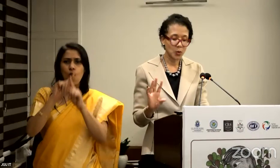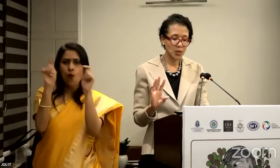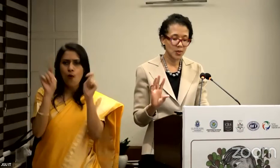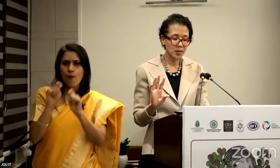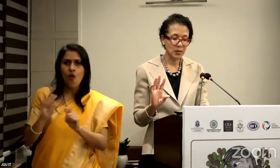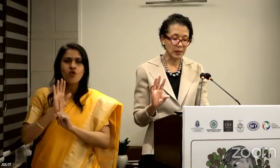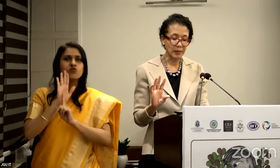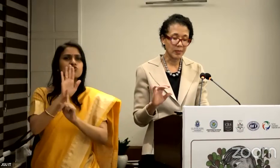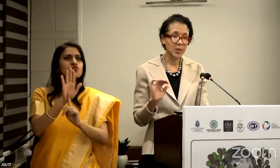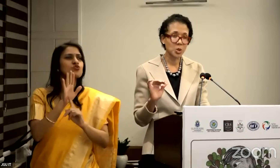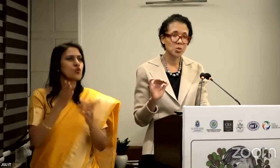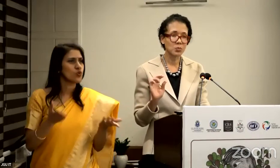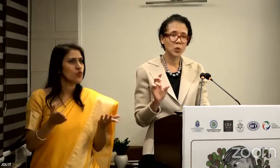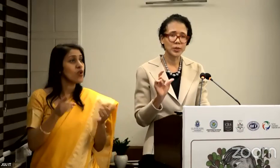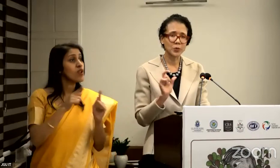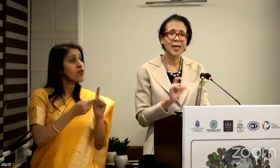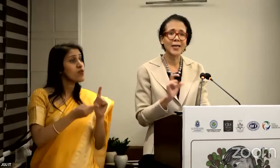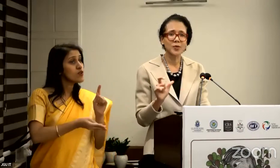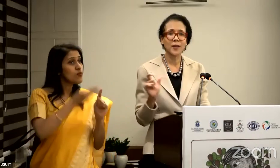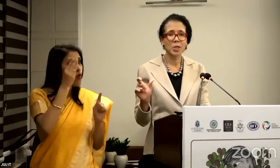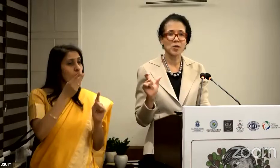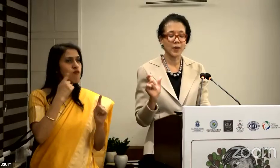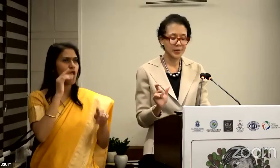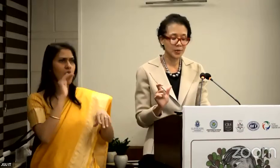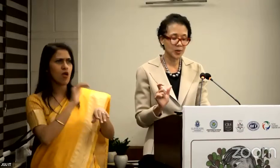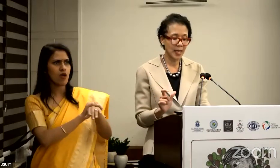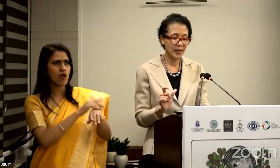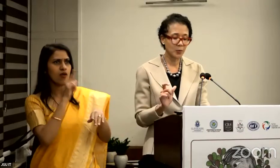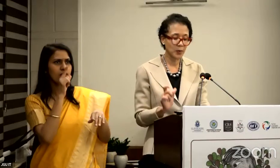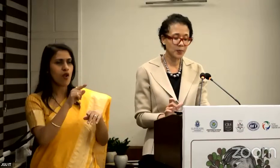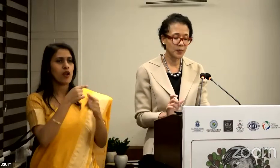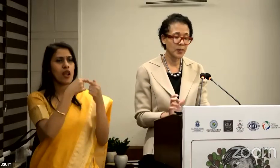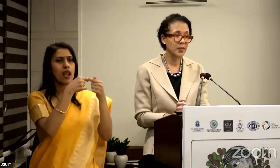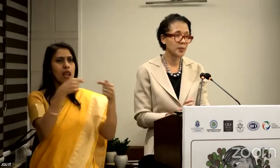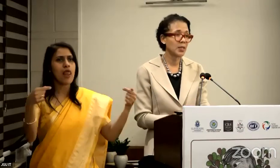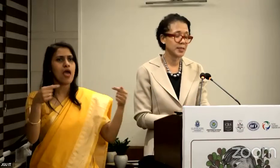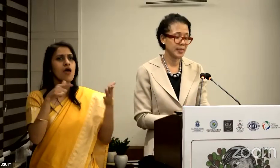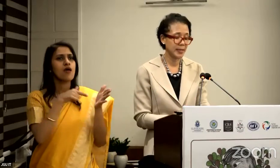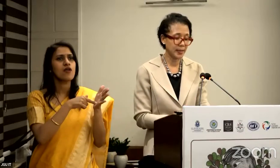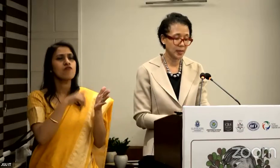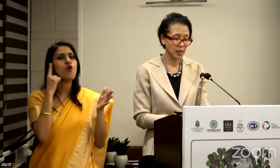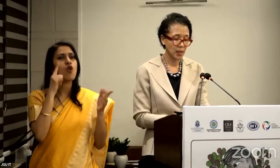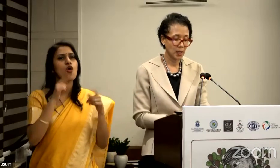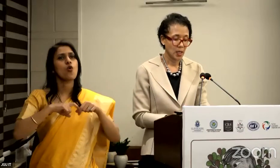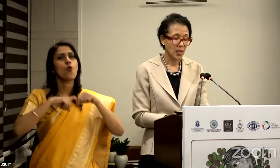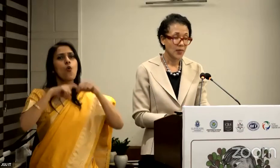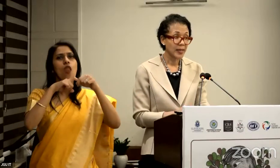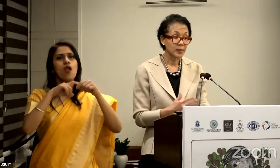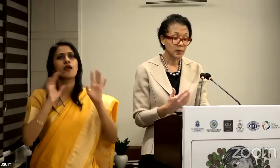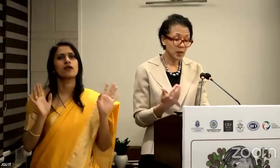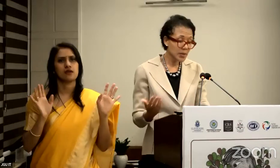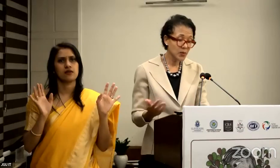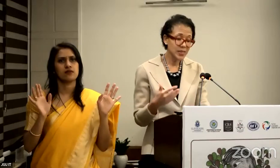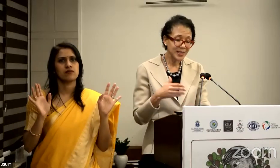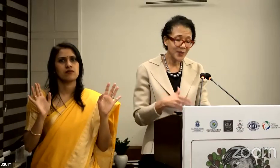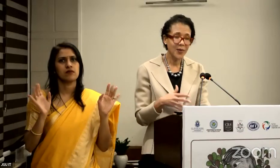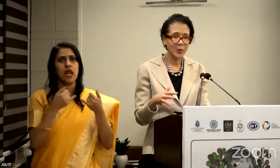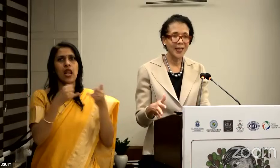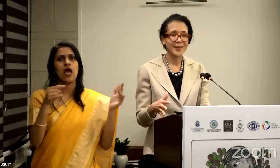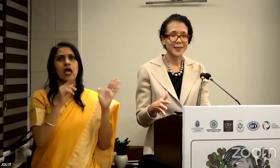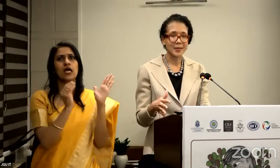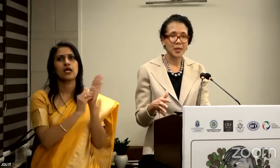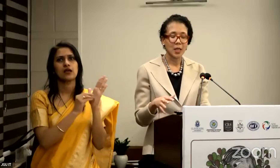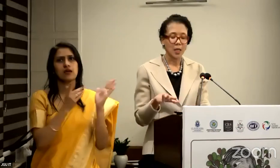and towards much more direct reflection of underlying realpolitik that also in